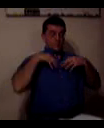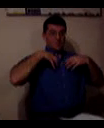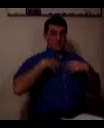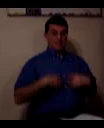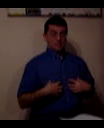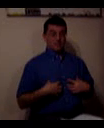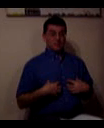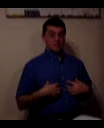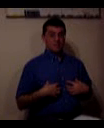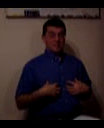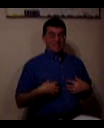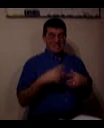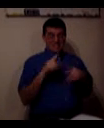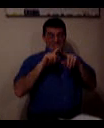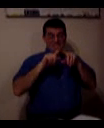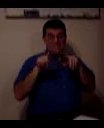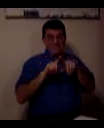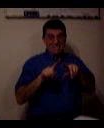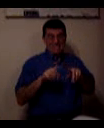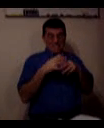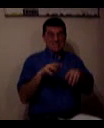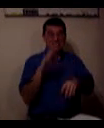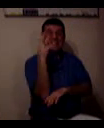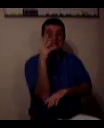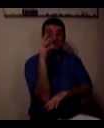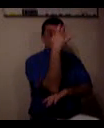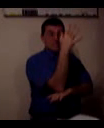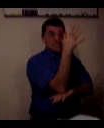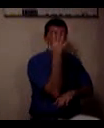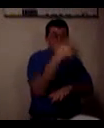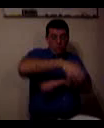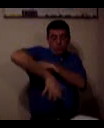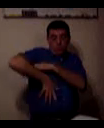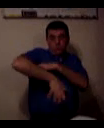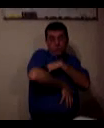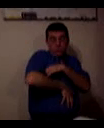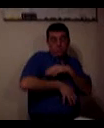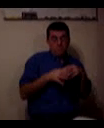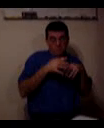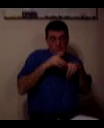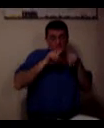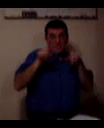where the trachea divides into different branches, and those branches get smaller and smaller, and they end in air sacs.